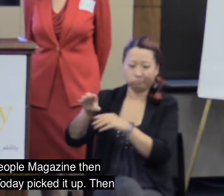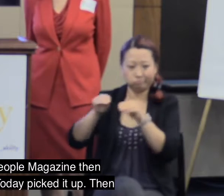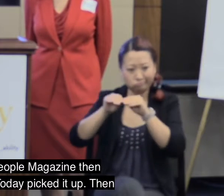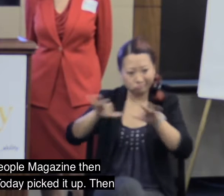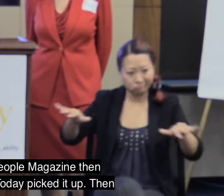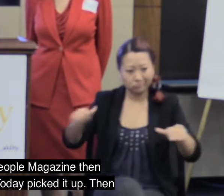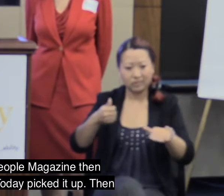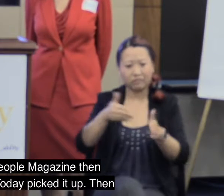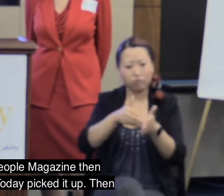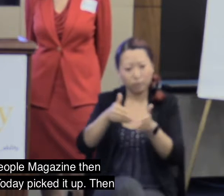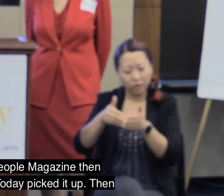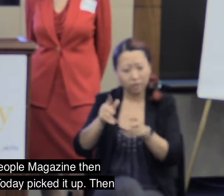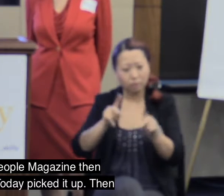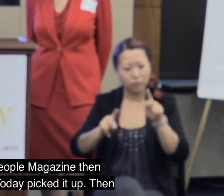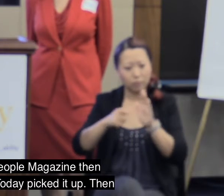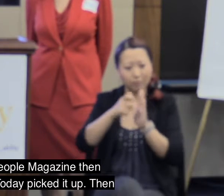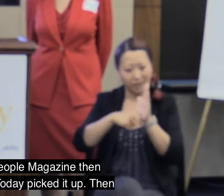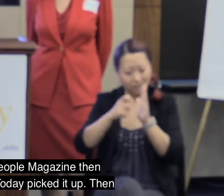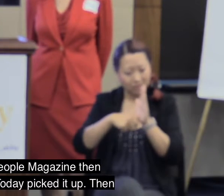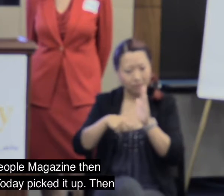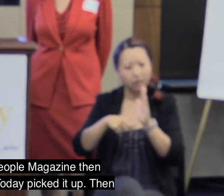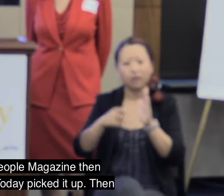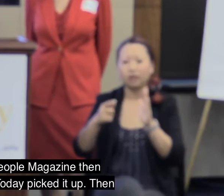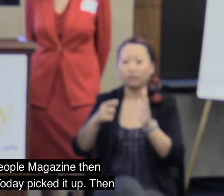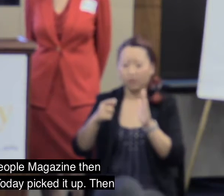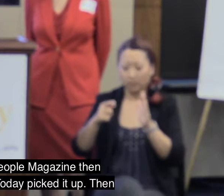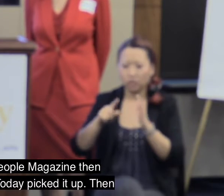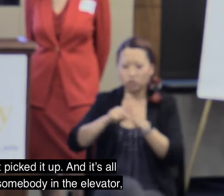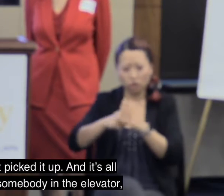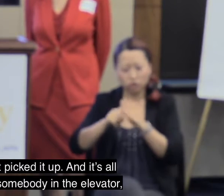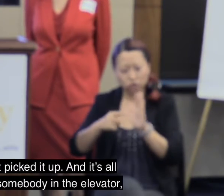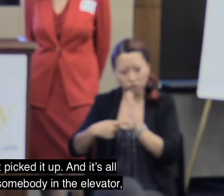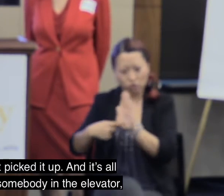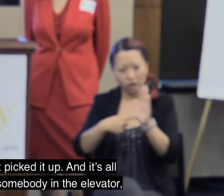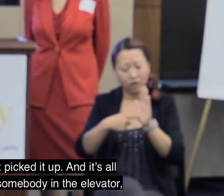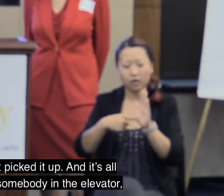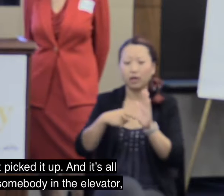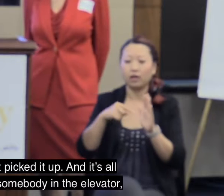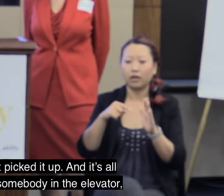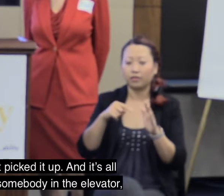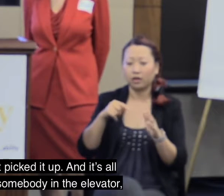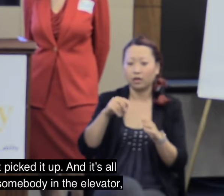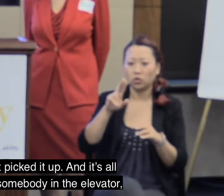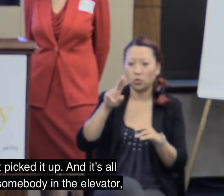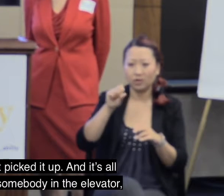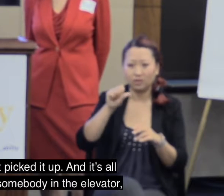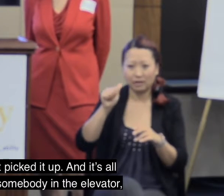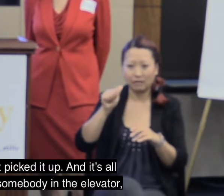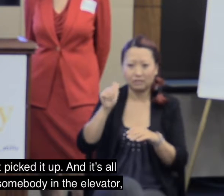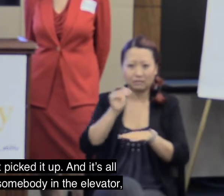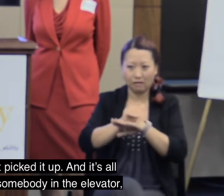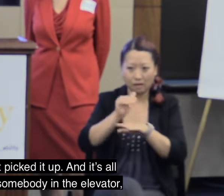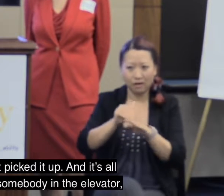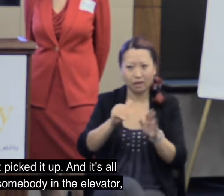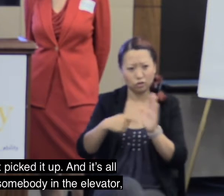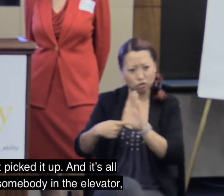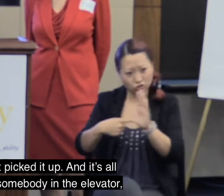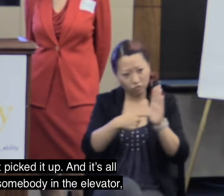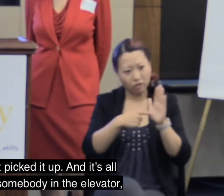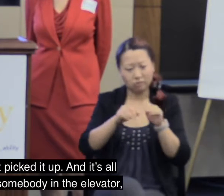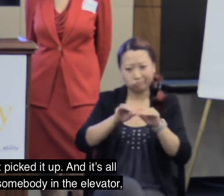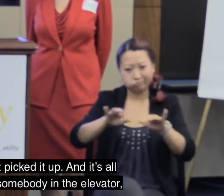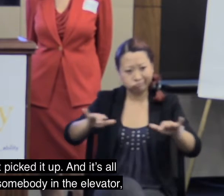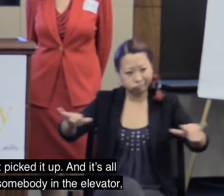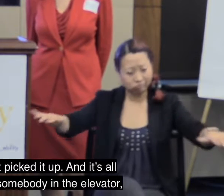People magazine then picked it up. Then USA Today picked it up. Then ABC World News Tonight picked it up. It all just inspired, and it was